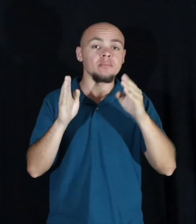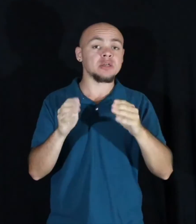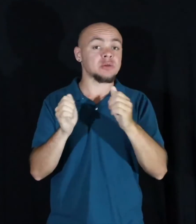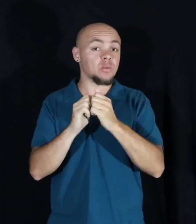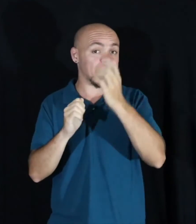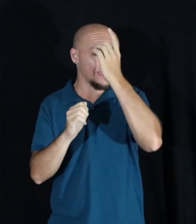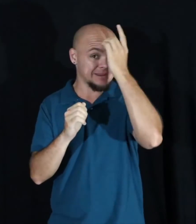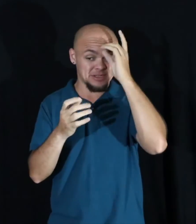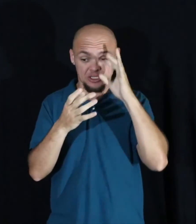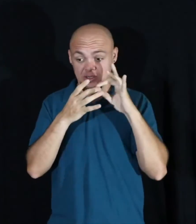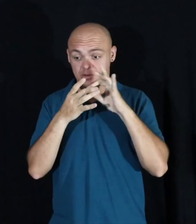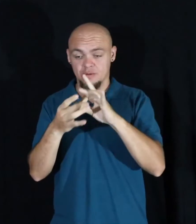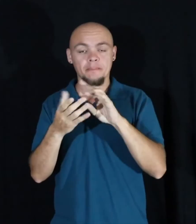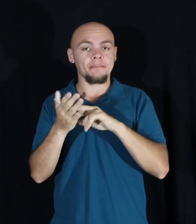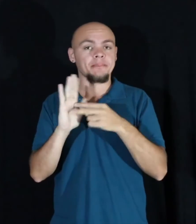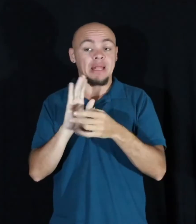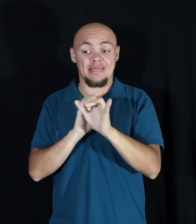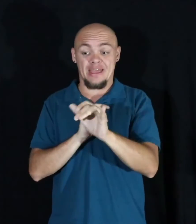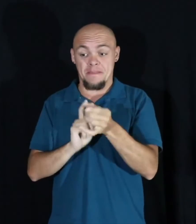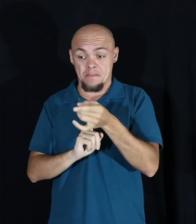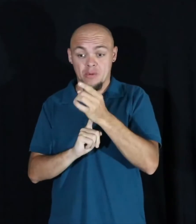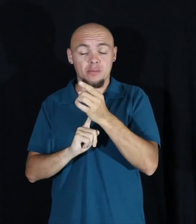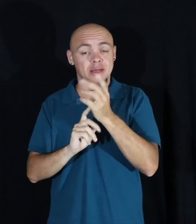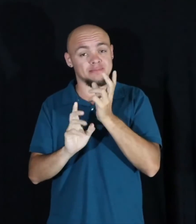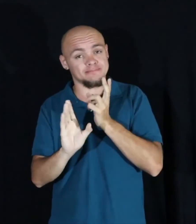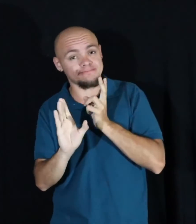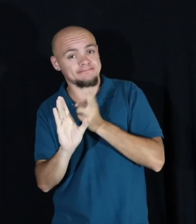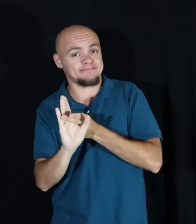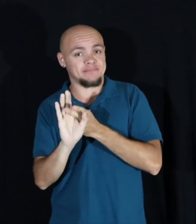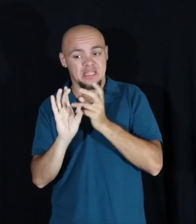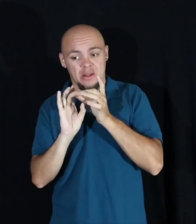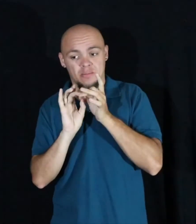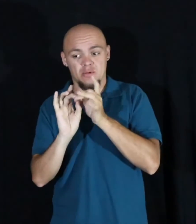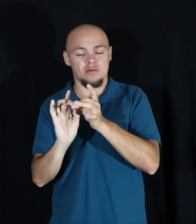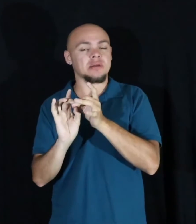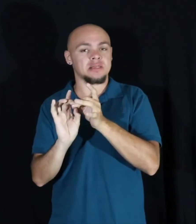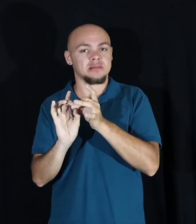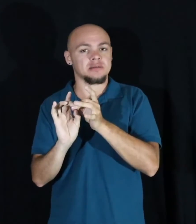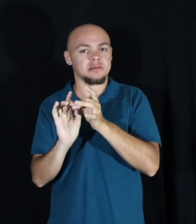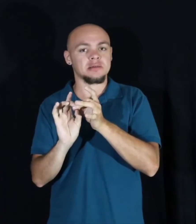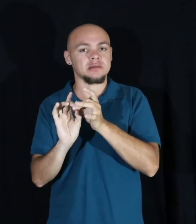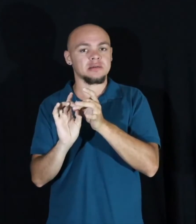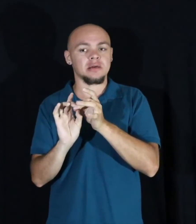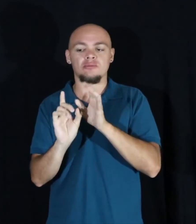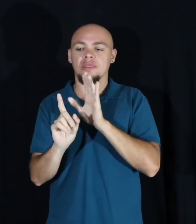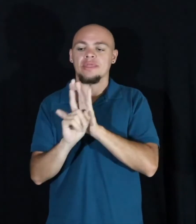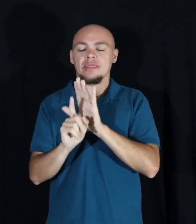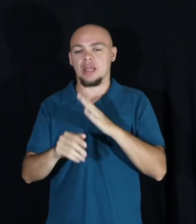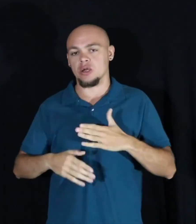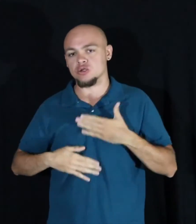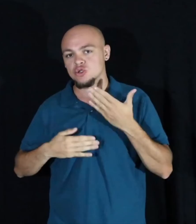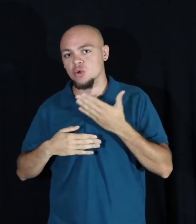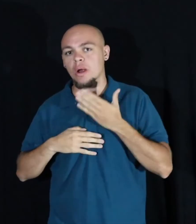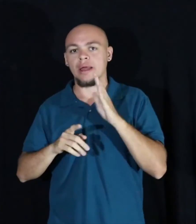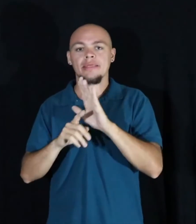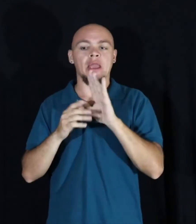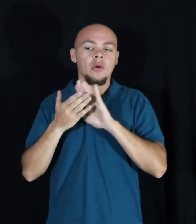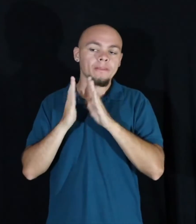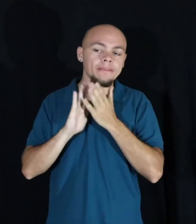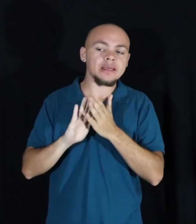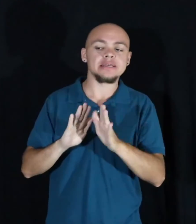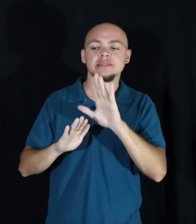dementia takes joining them in the moment and figuring out what brings them joy or peace or